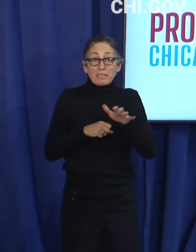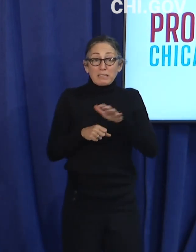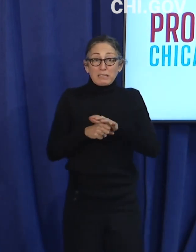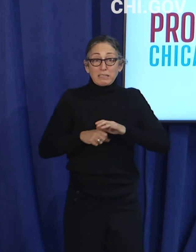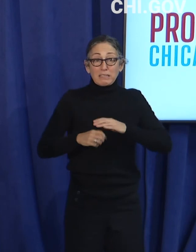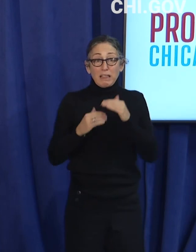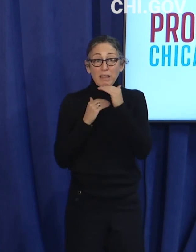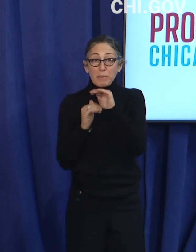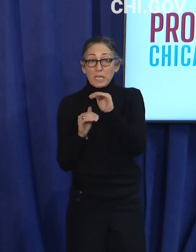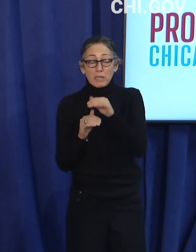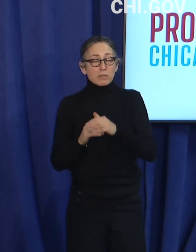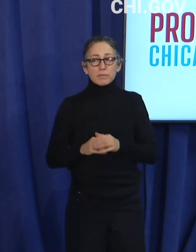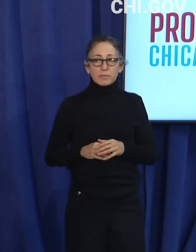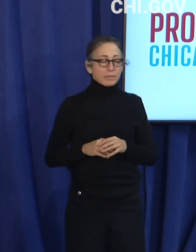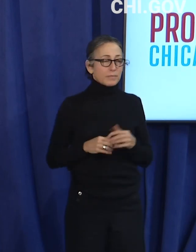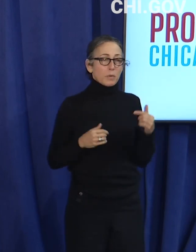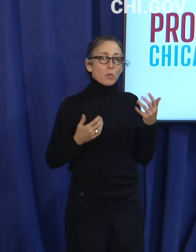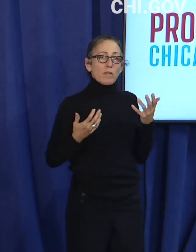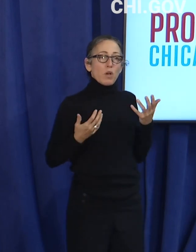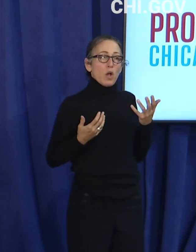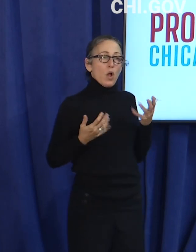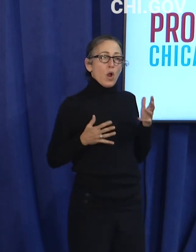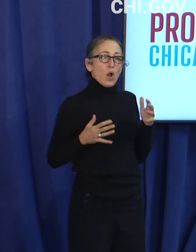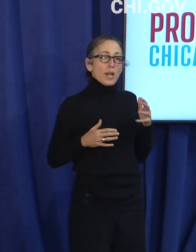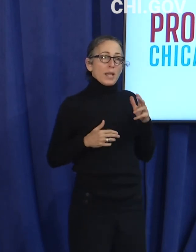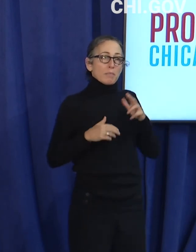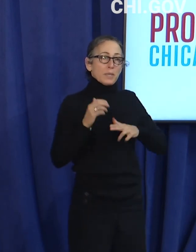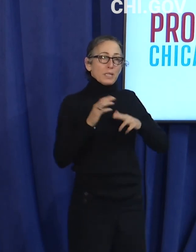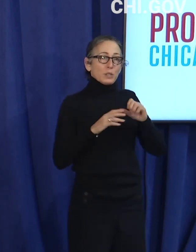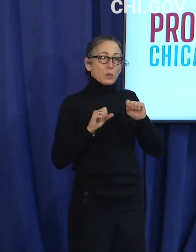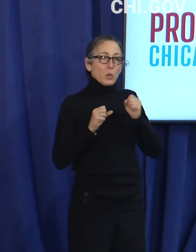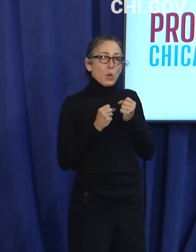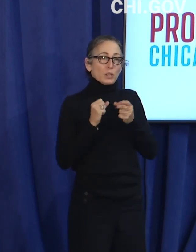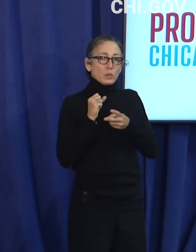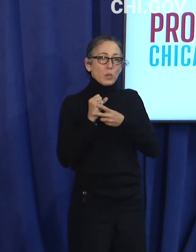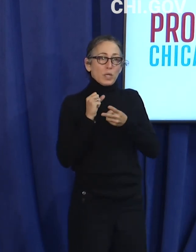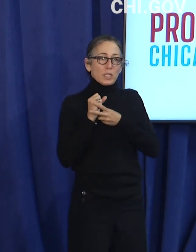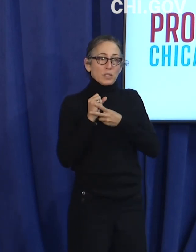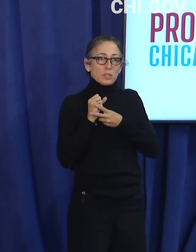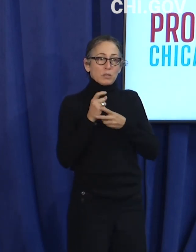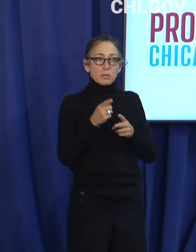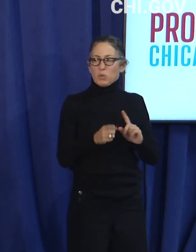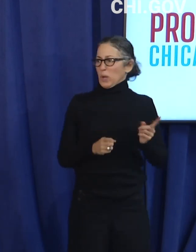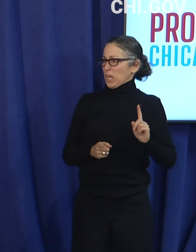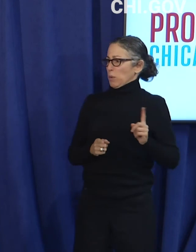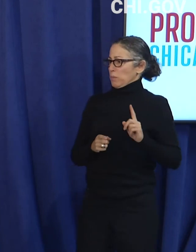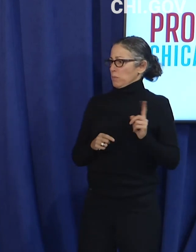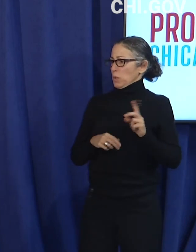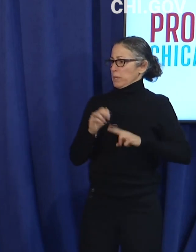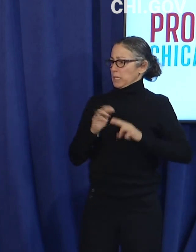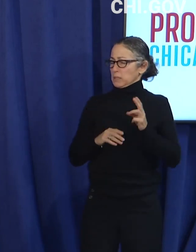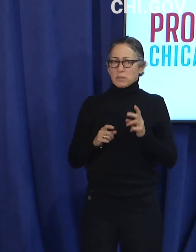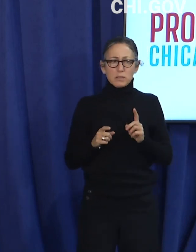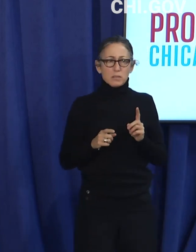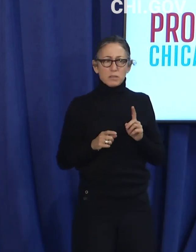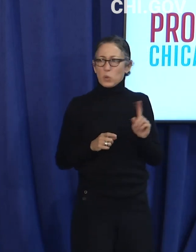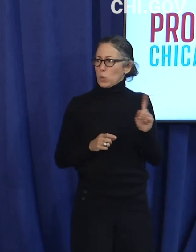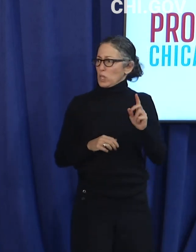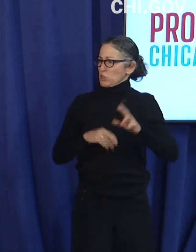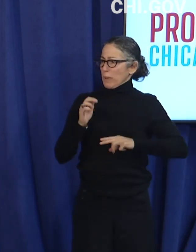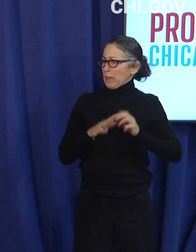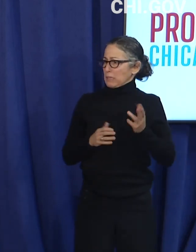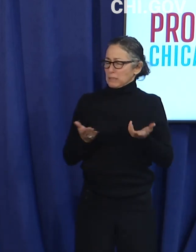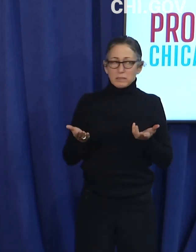have built actually a very unusual amount of cold storage capacity for a city. What's that? I mean, where is it?